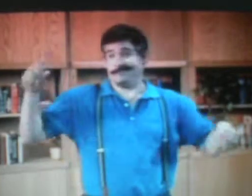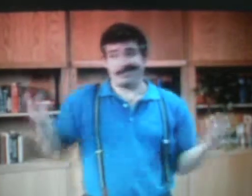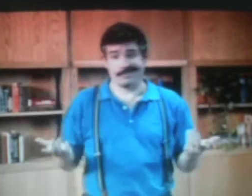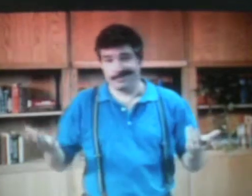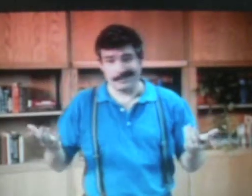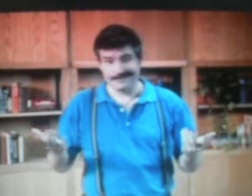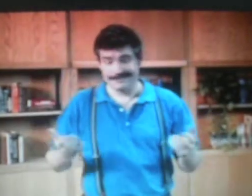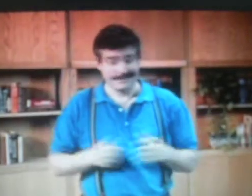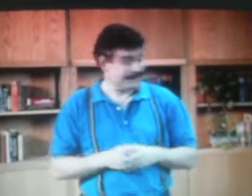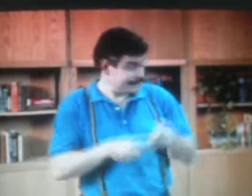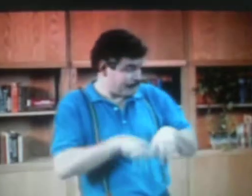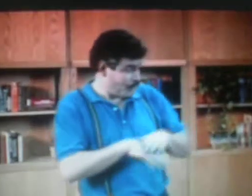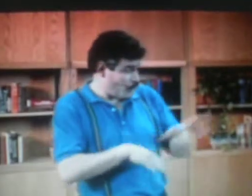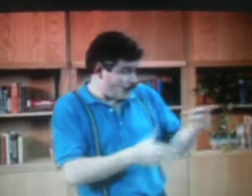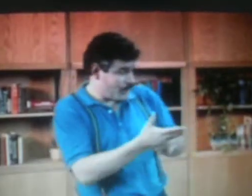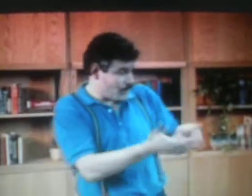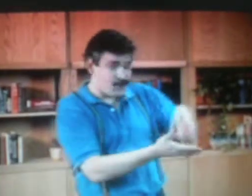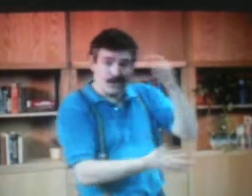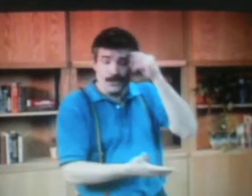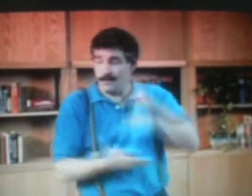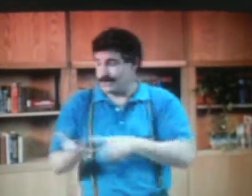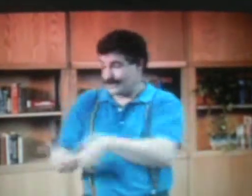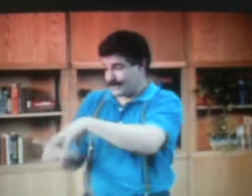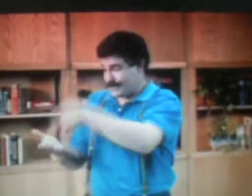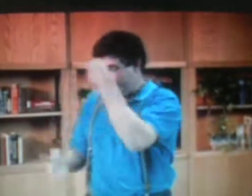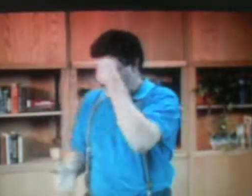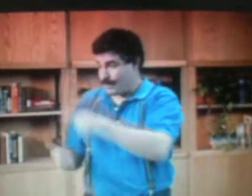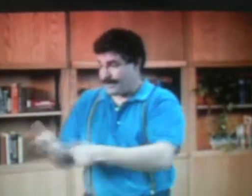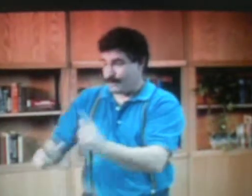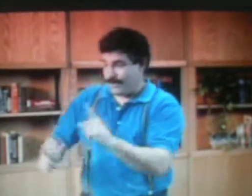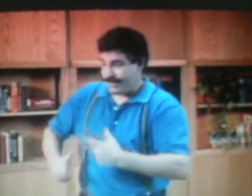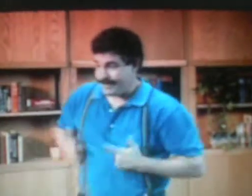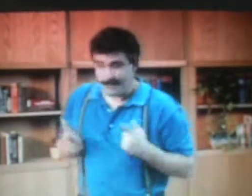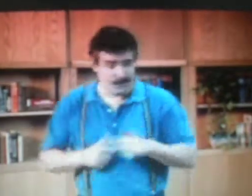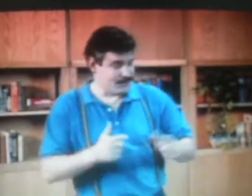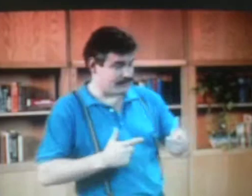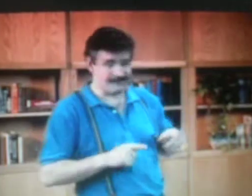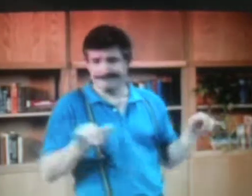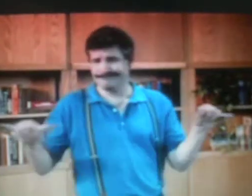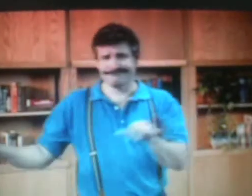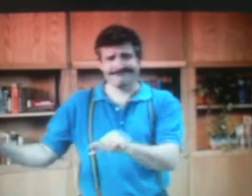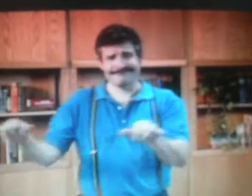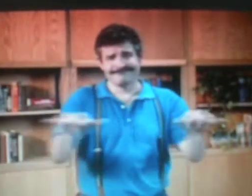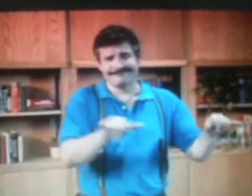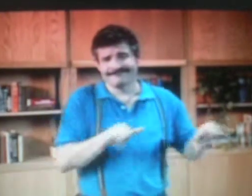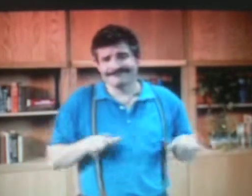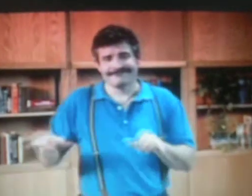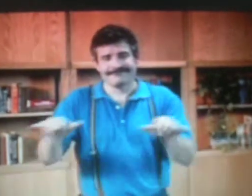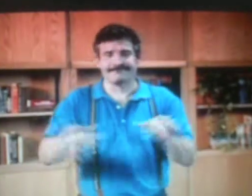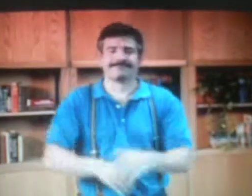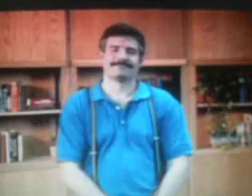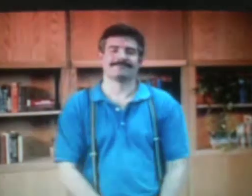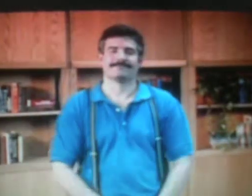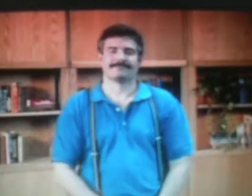a diversity. It depends on what you learn and where they learn and where you live, but we're all the same.